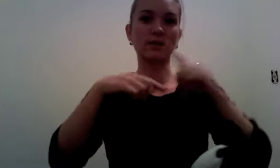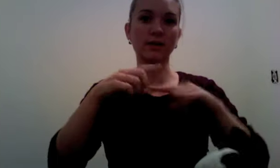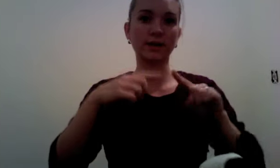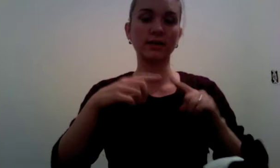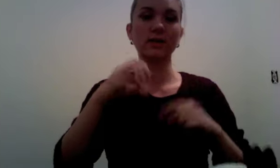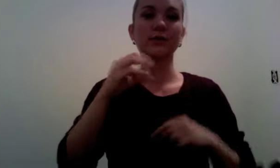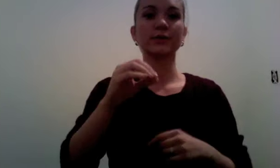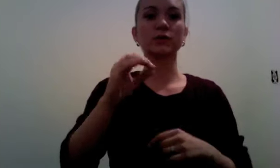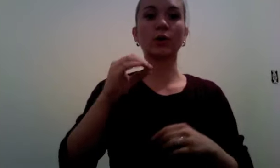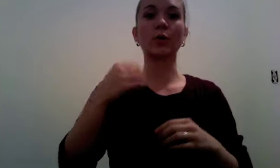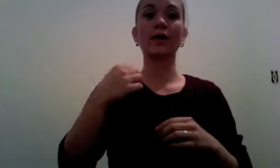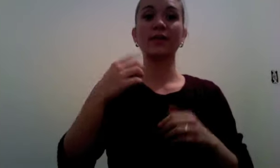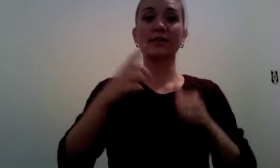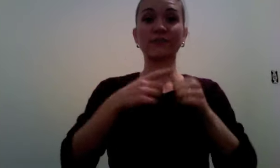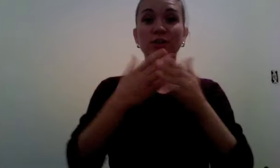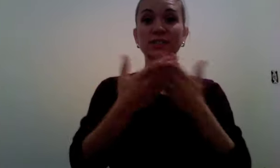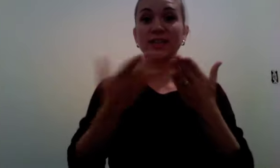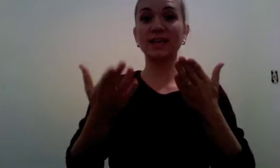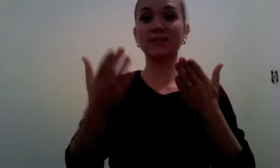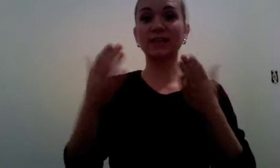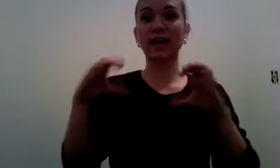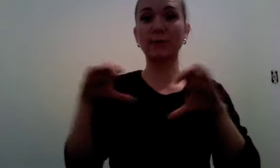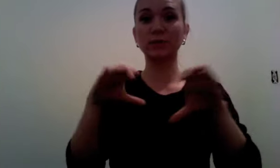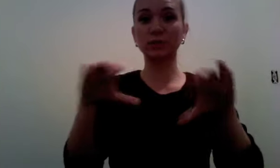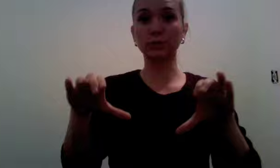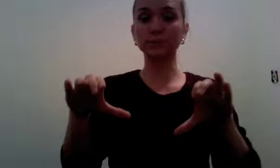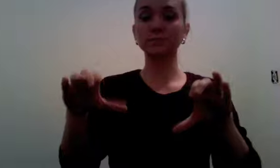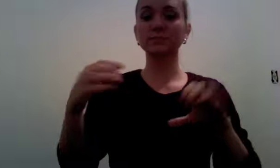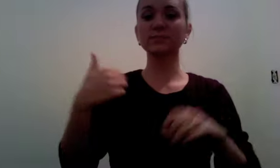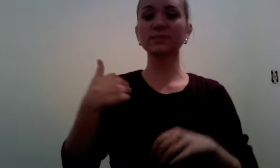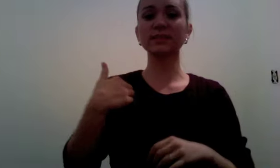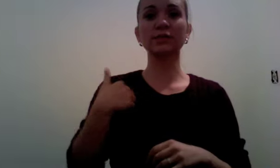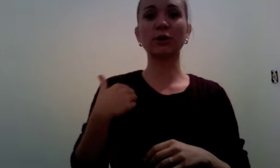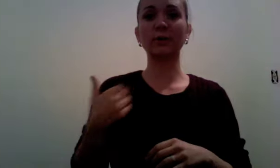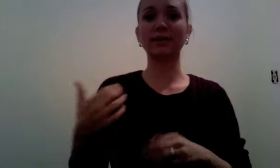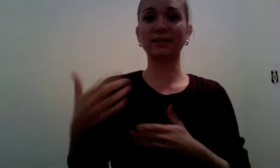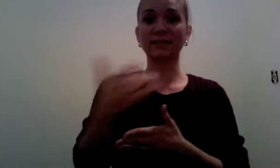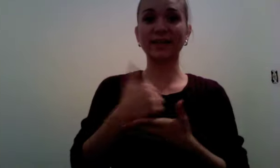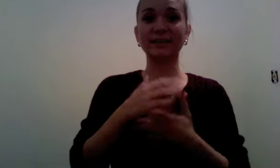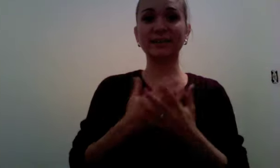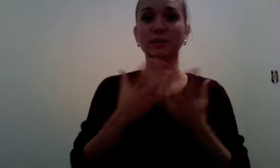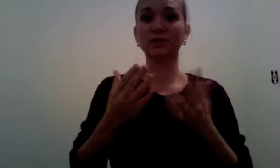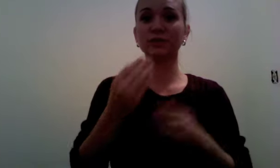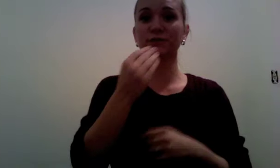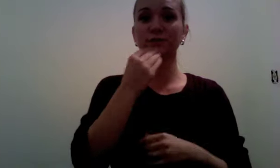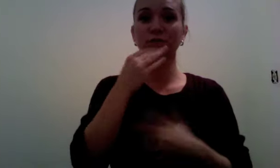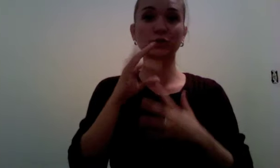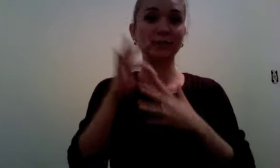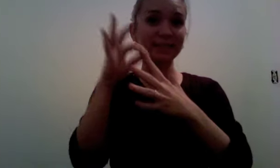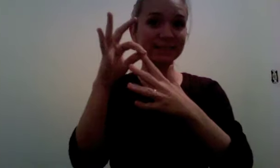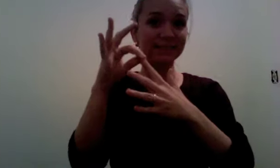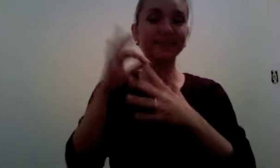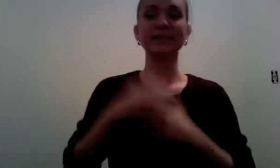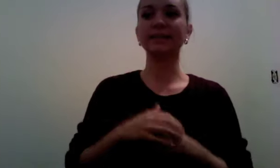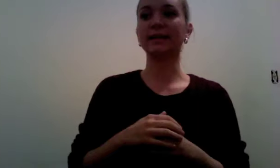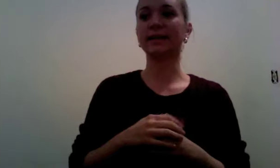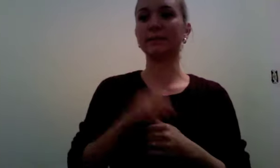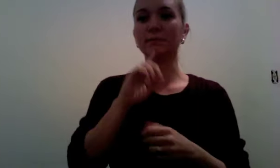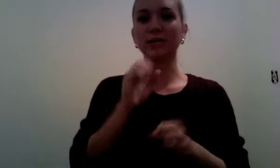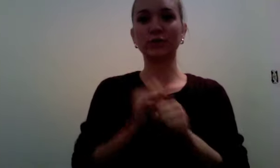sign. So the first thing that I would do is I would collect a bunch of treats, make sure